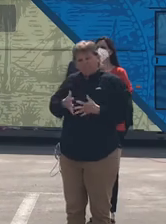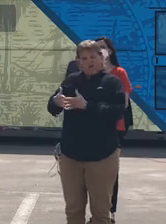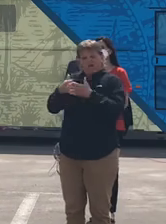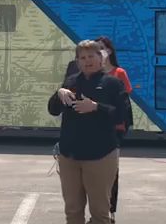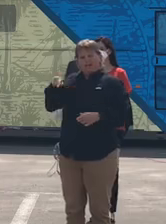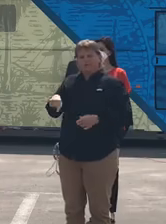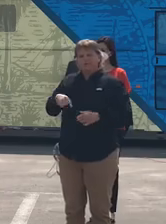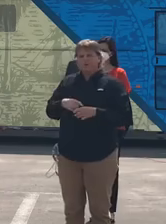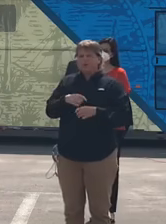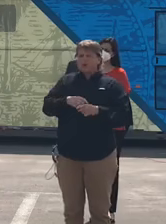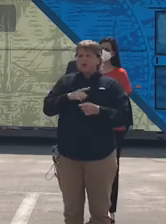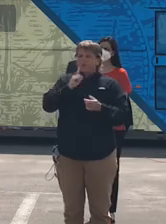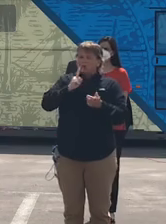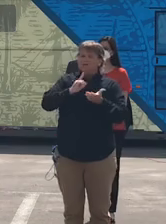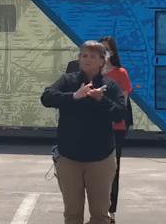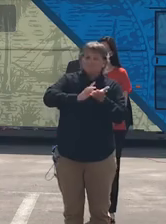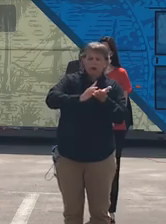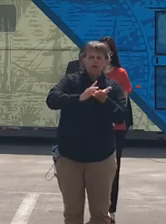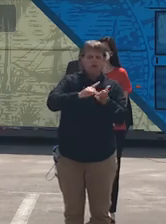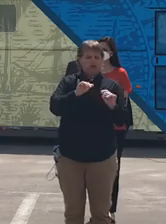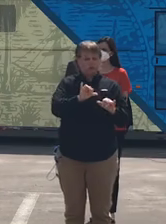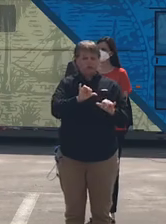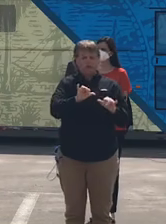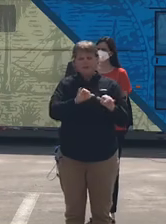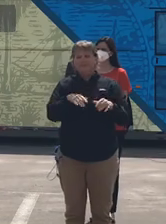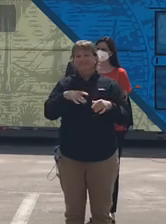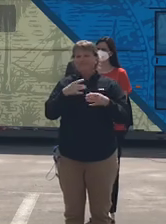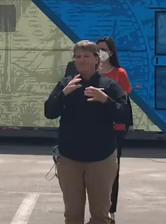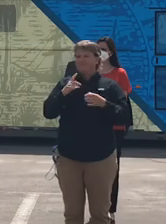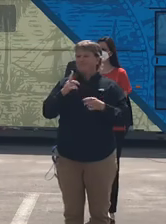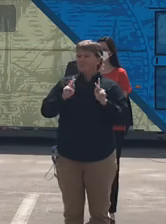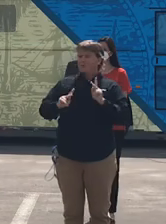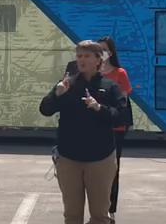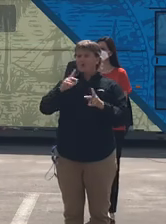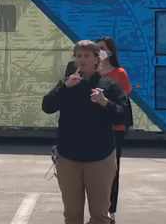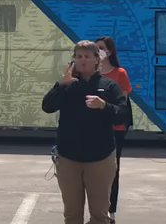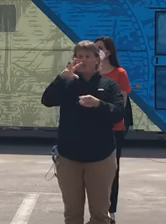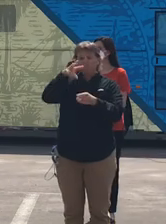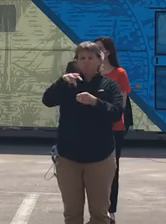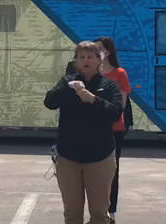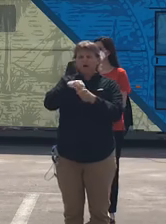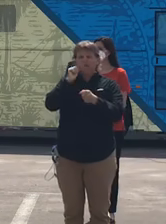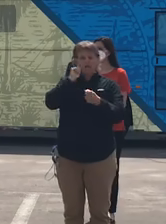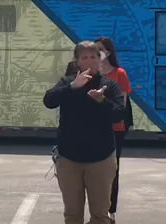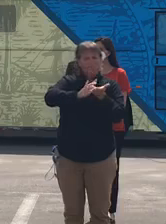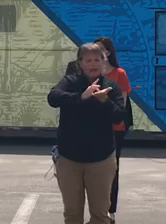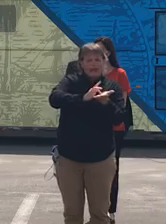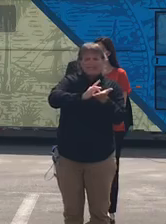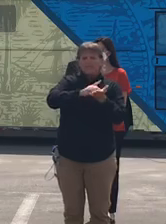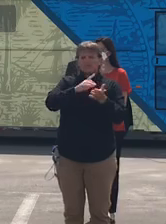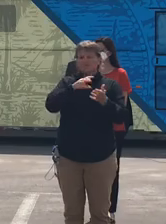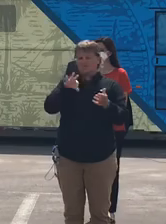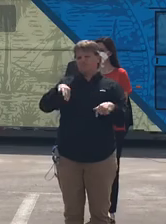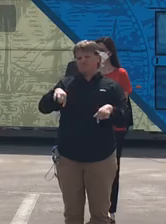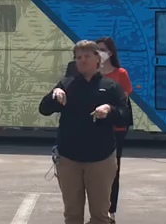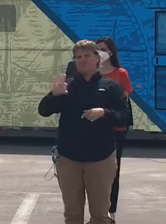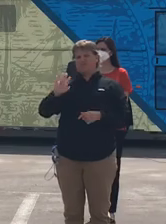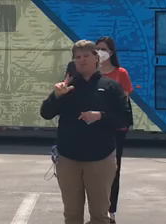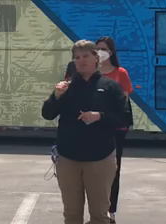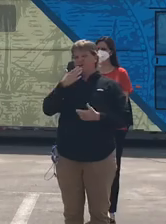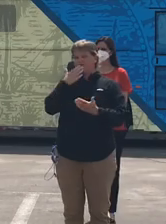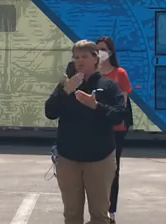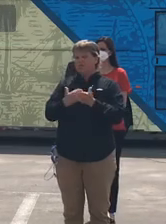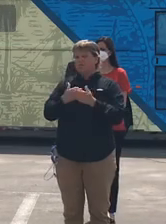involved with things like pharmaceuticals and told them, come to Florida. We have a good business environment. We would love to be able to manufacture that stuff